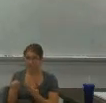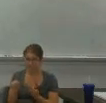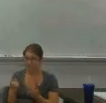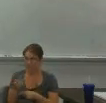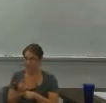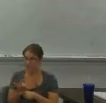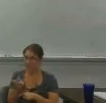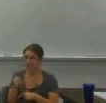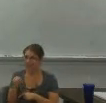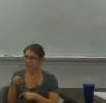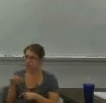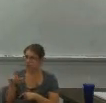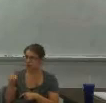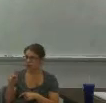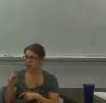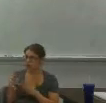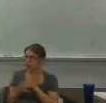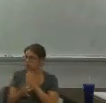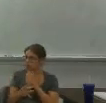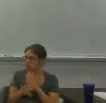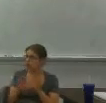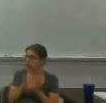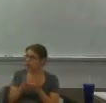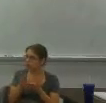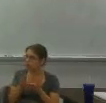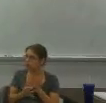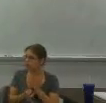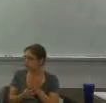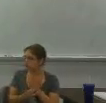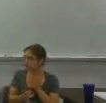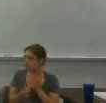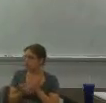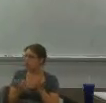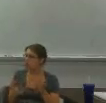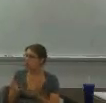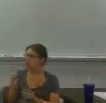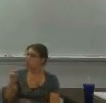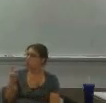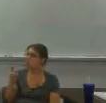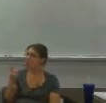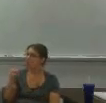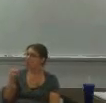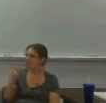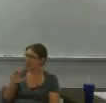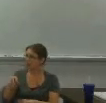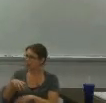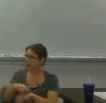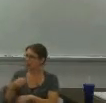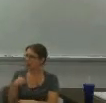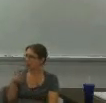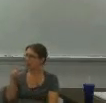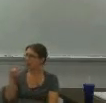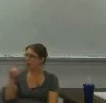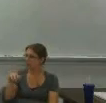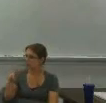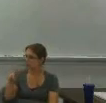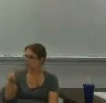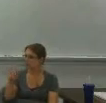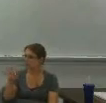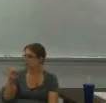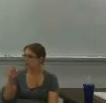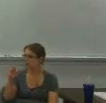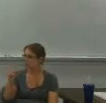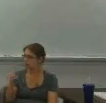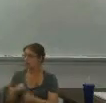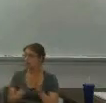Gas, right? So gases, oils, cooking oils, right? A lot of organic molecules also have liquid form on the surface of